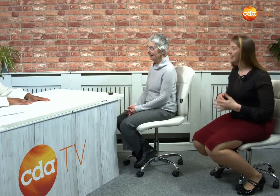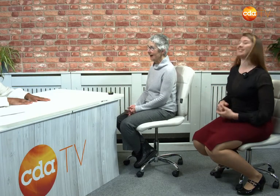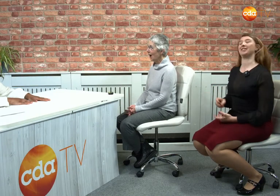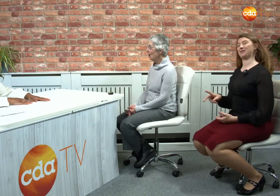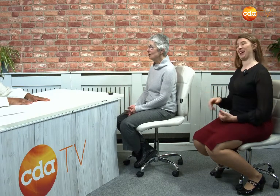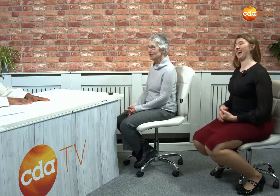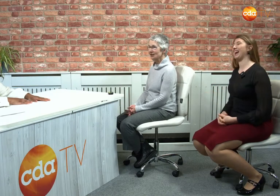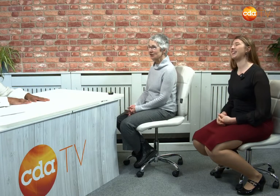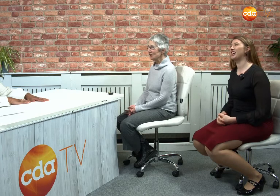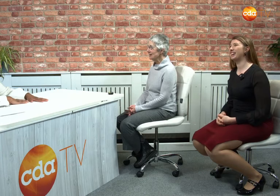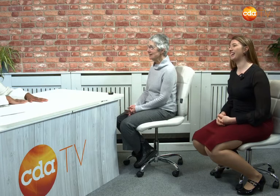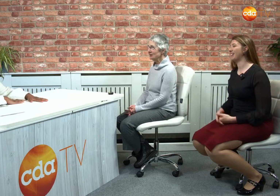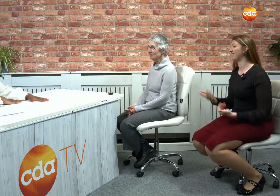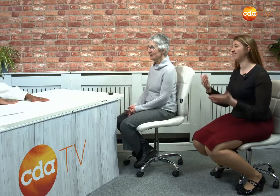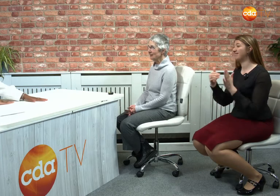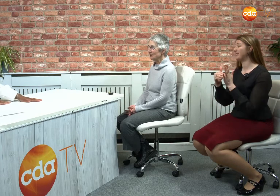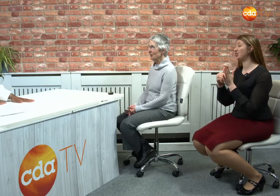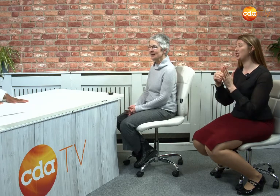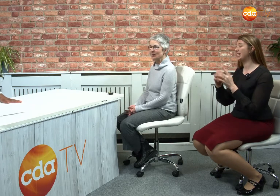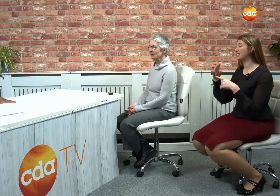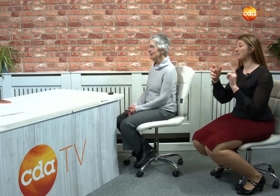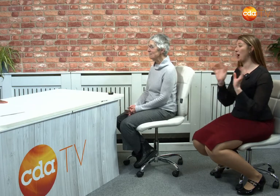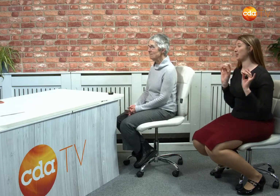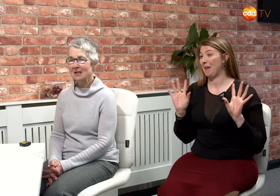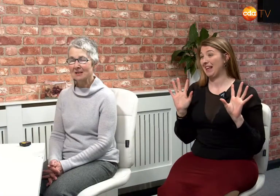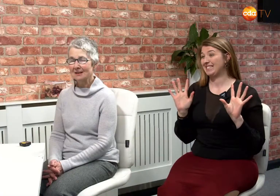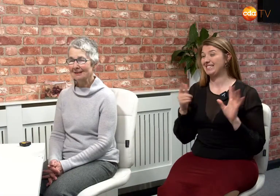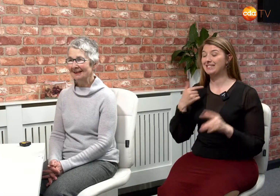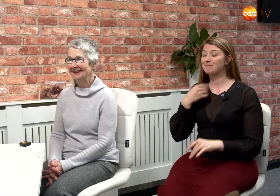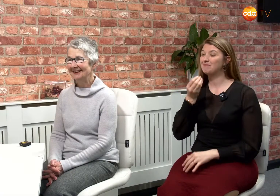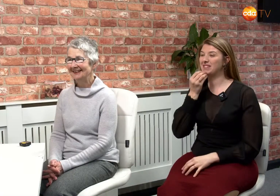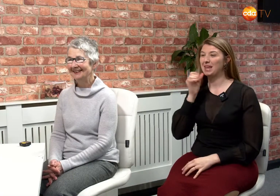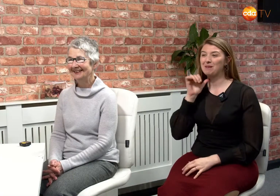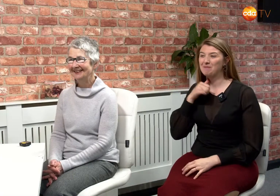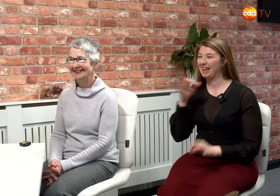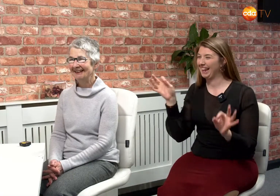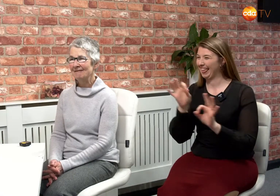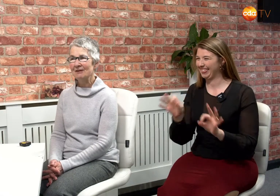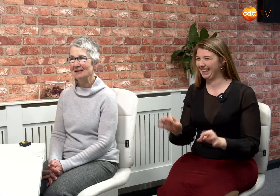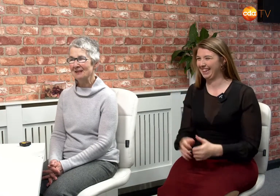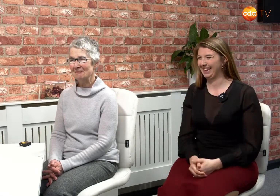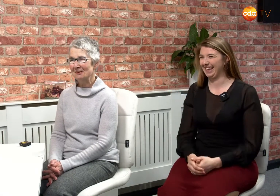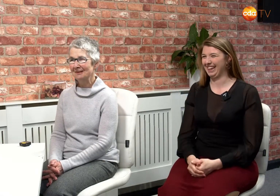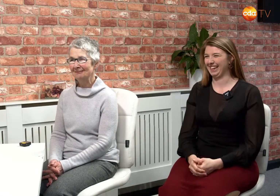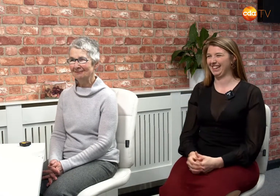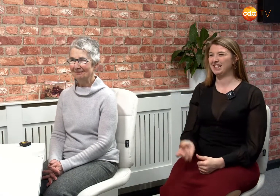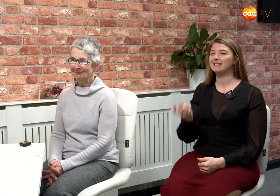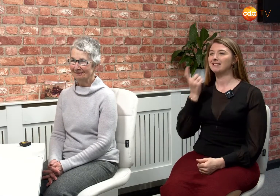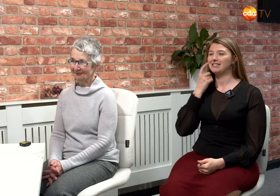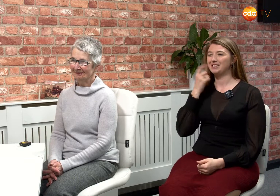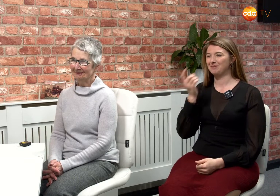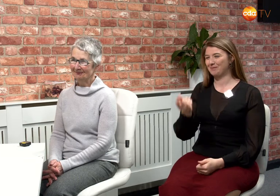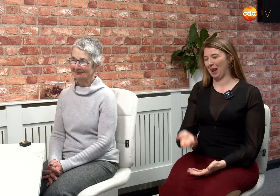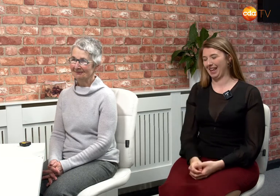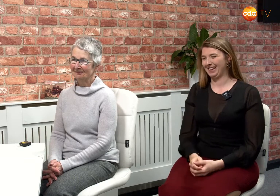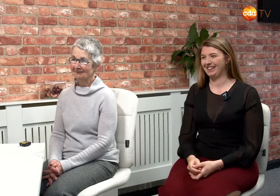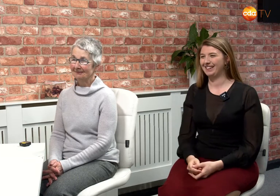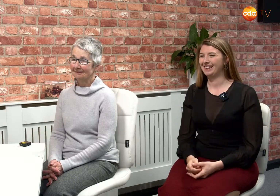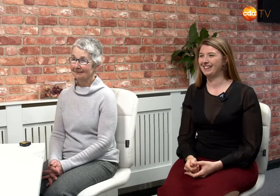pizza? Oh, just cheese and tomato. I don't eat meat. Very simple.